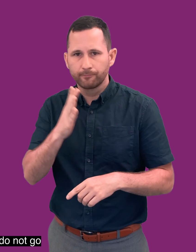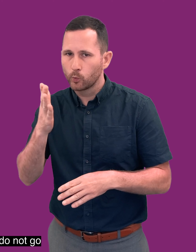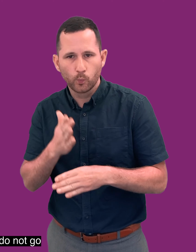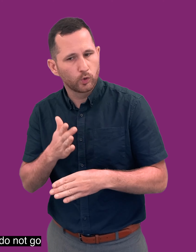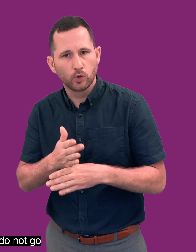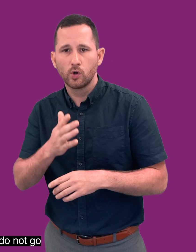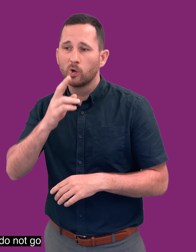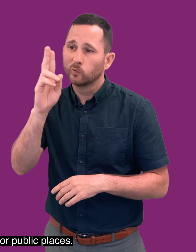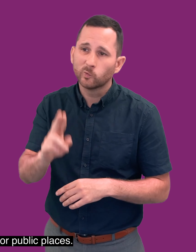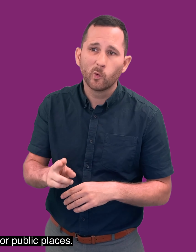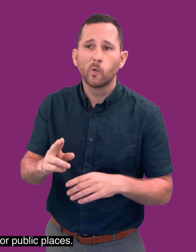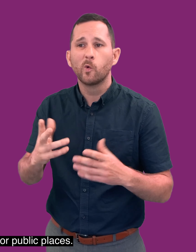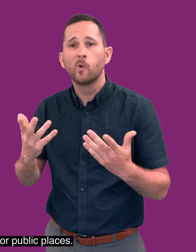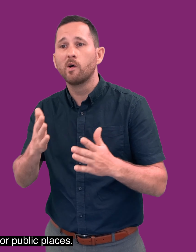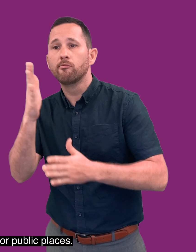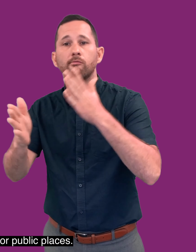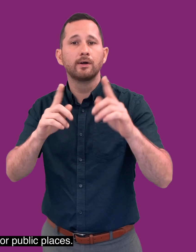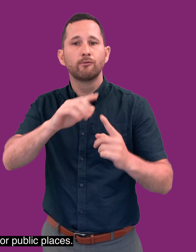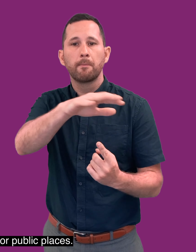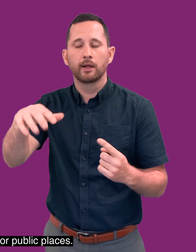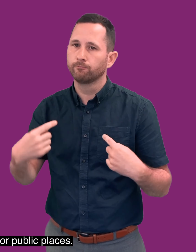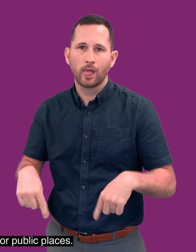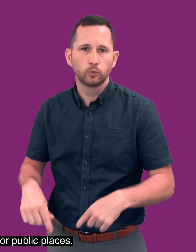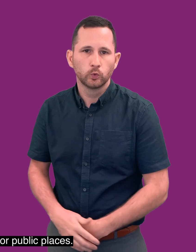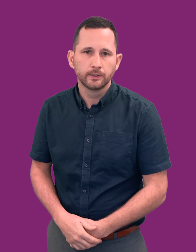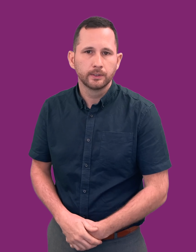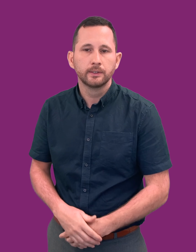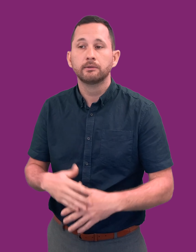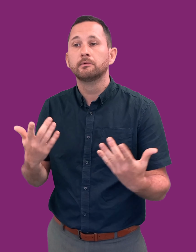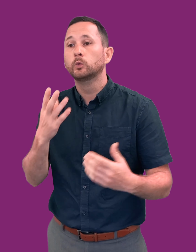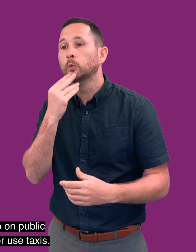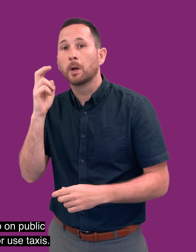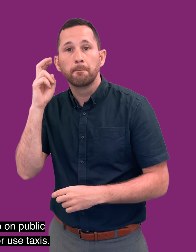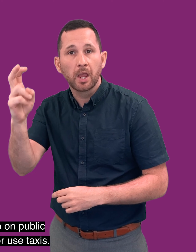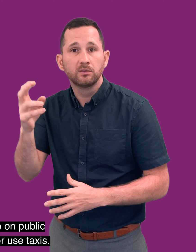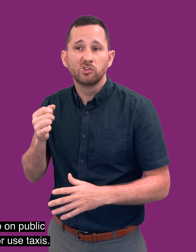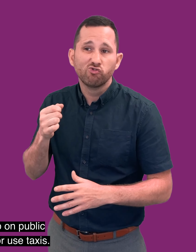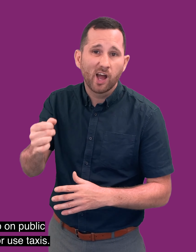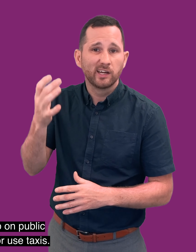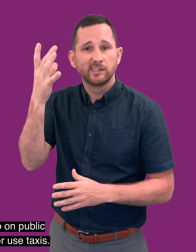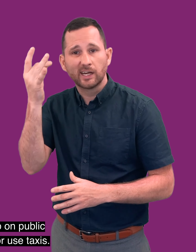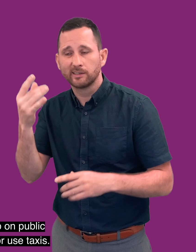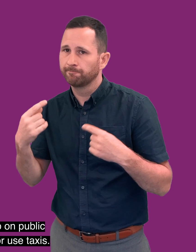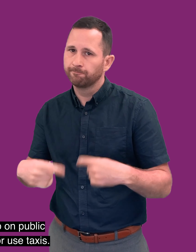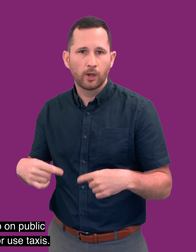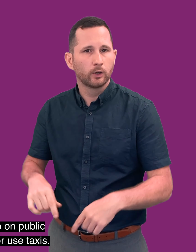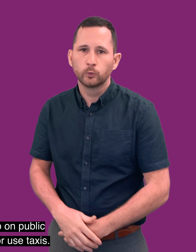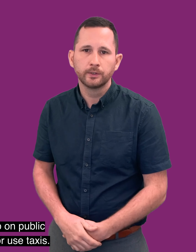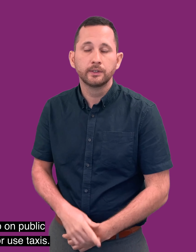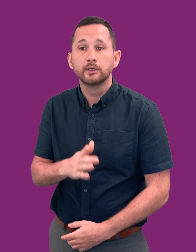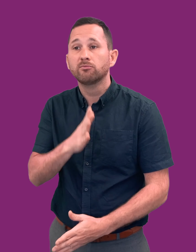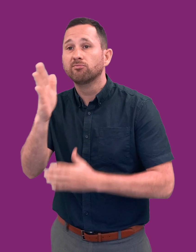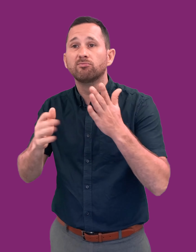So, you do not go to work, school or public places. Do not go on public transport or use